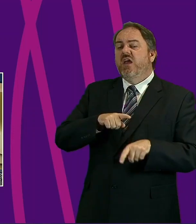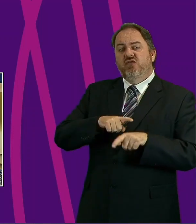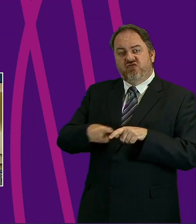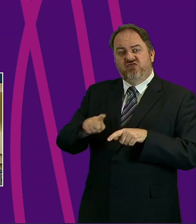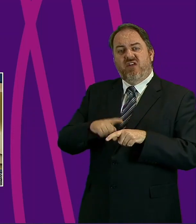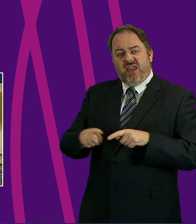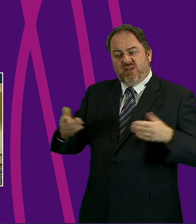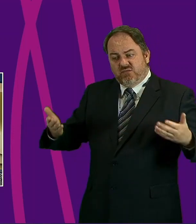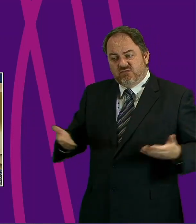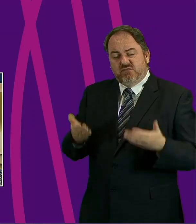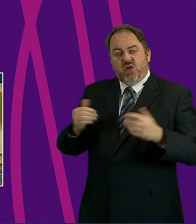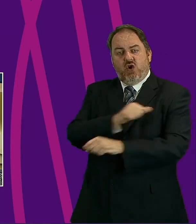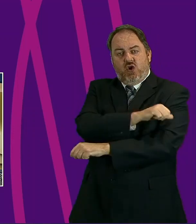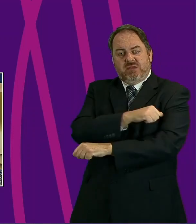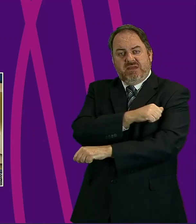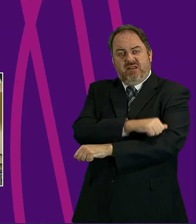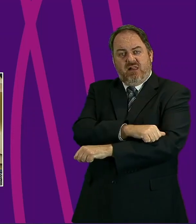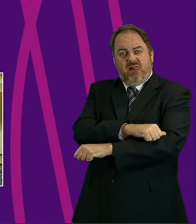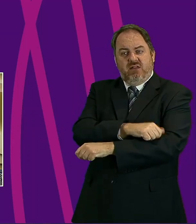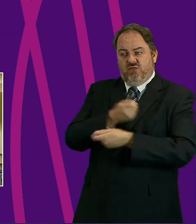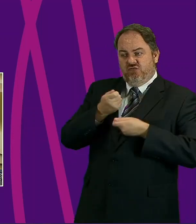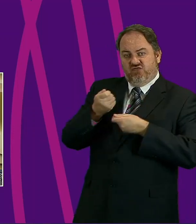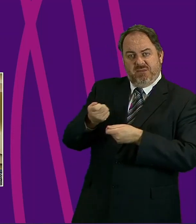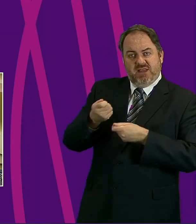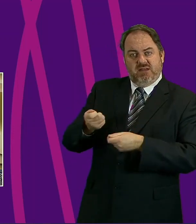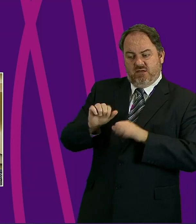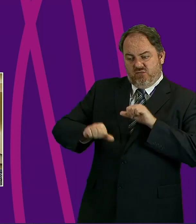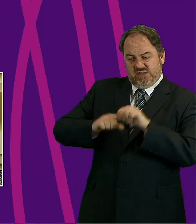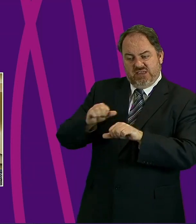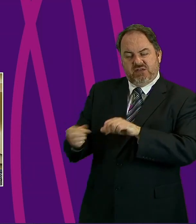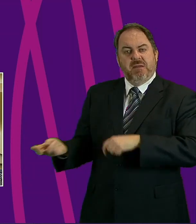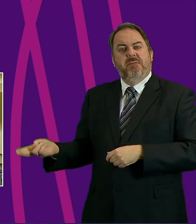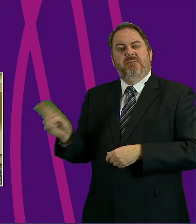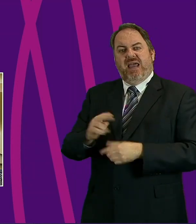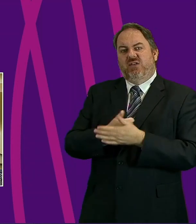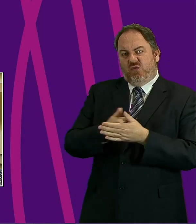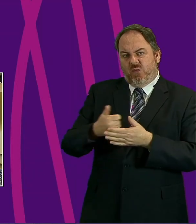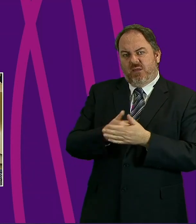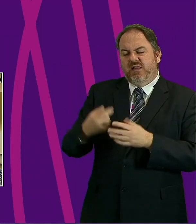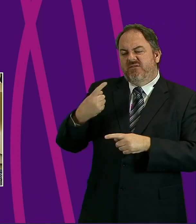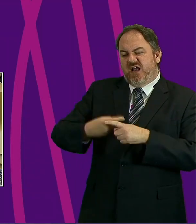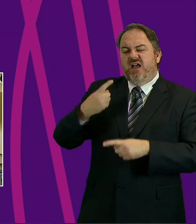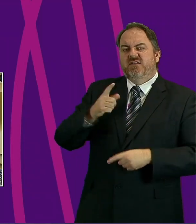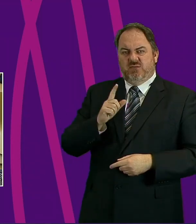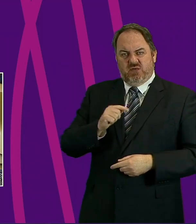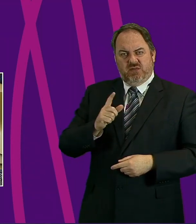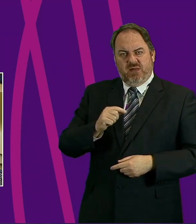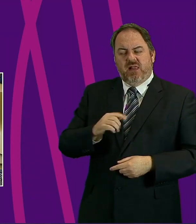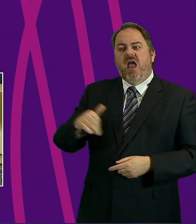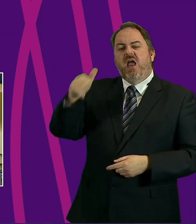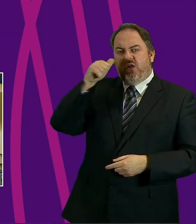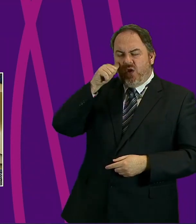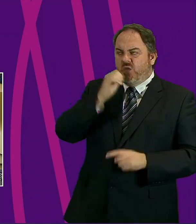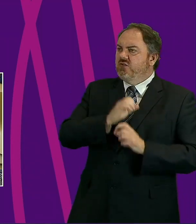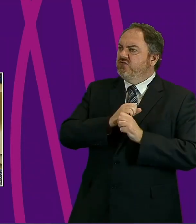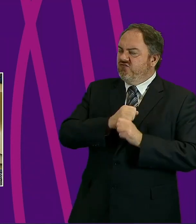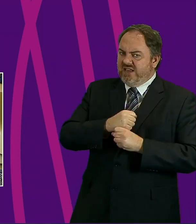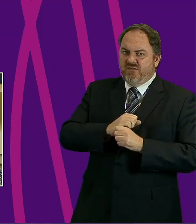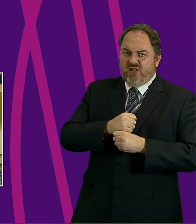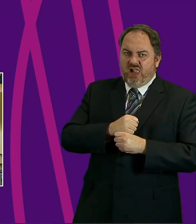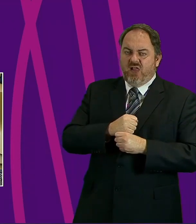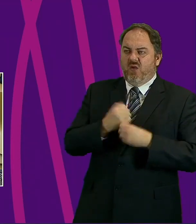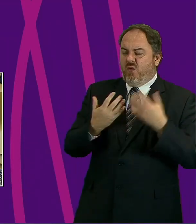as safely as possible. But anybody who has had any kind of procedure postponed, I know how difficult that will be. I know how in some cases